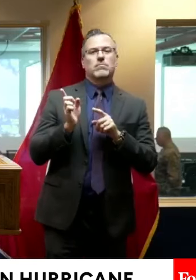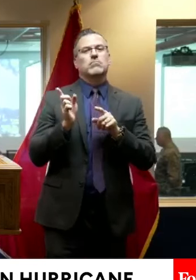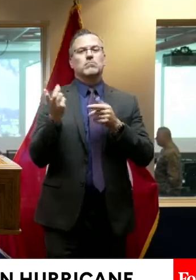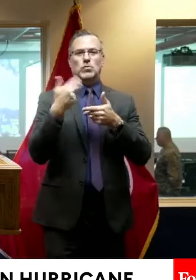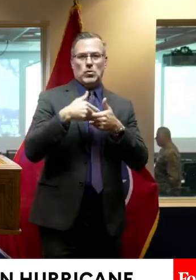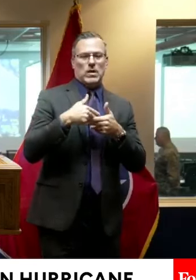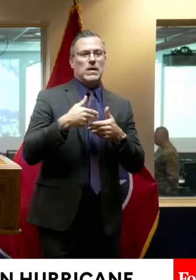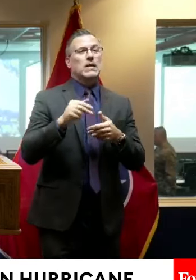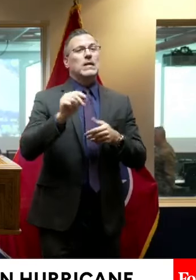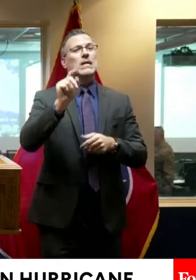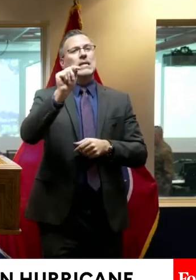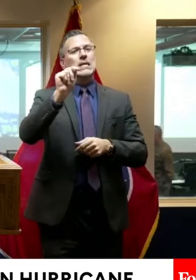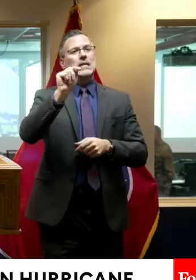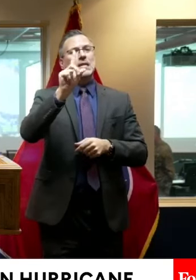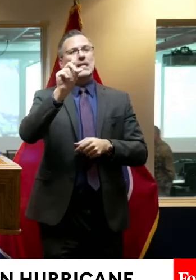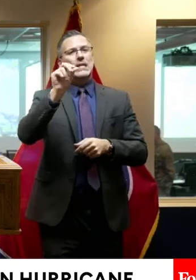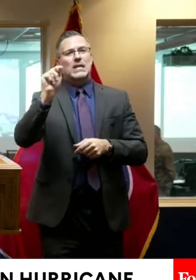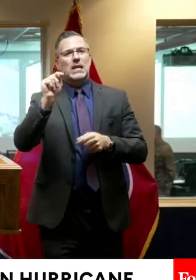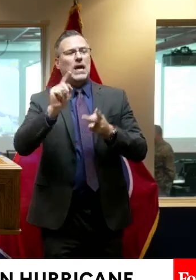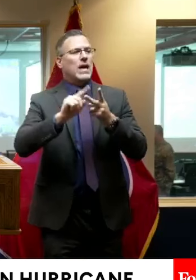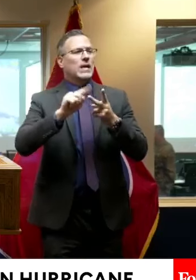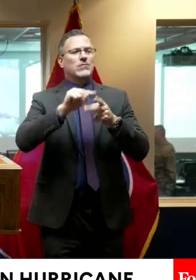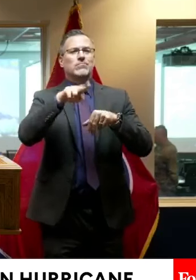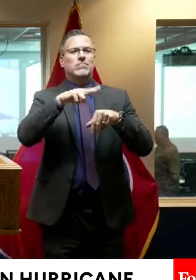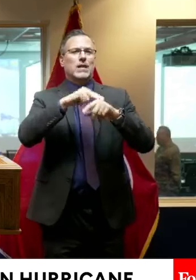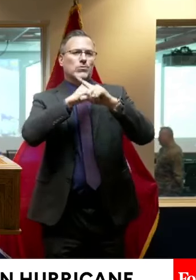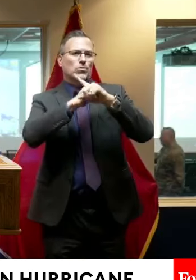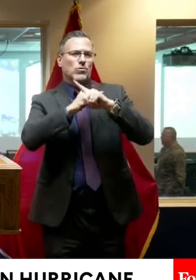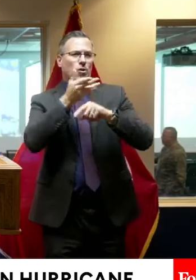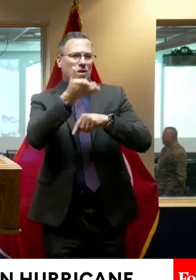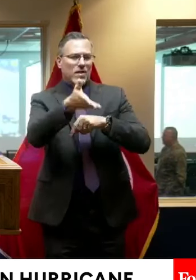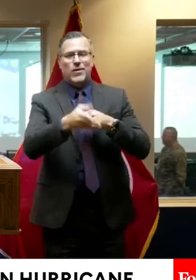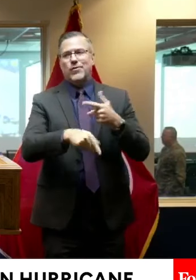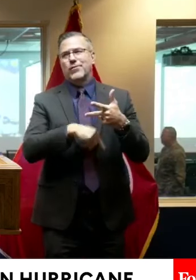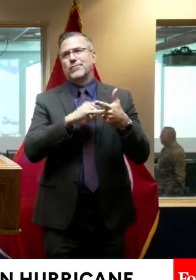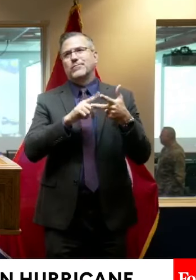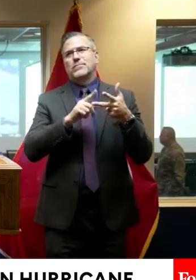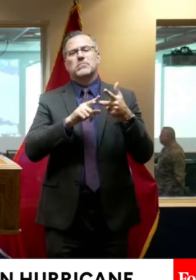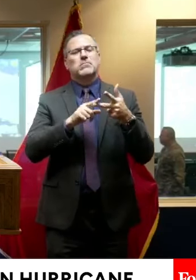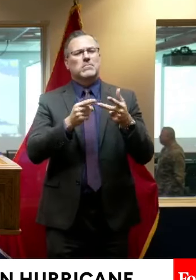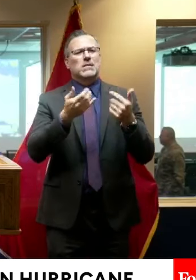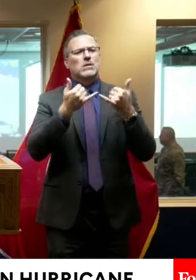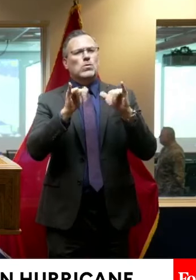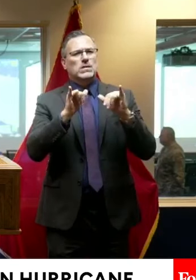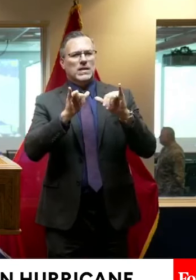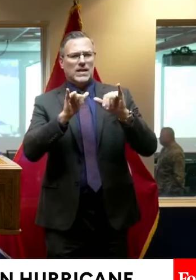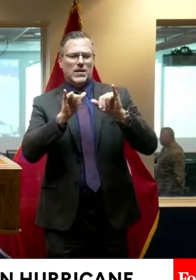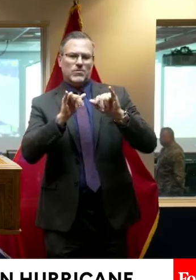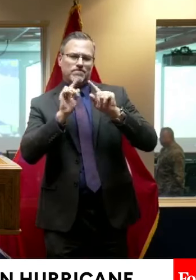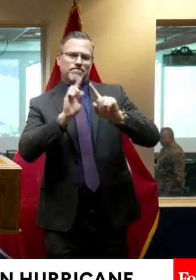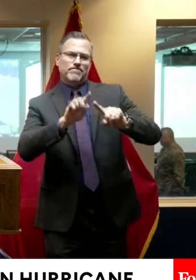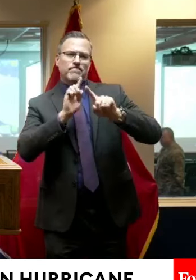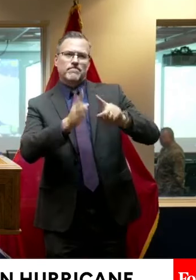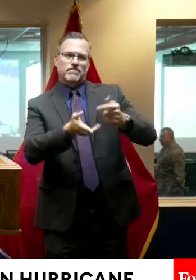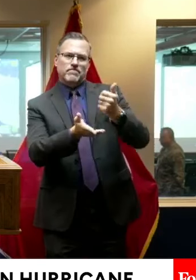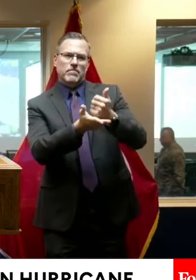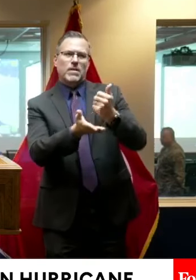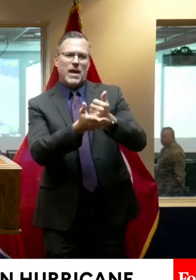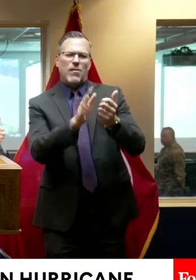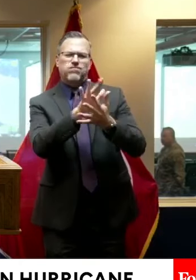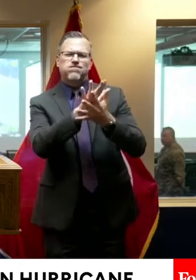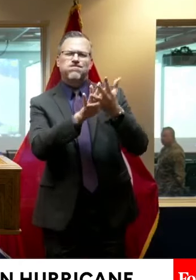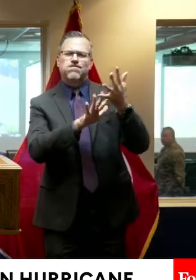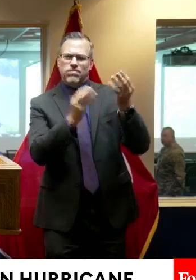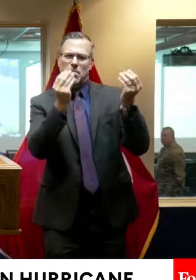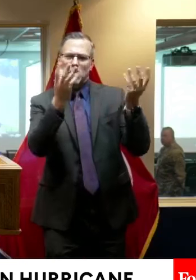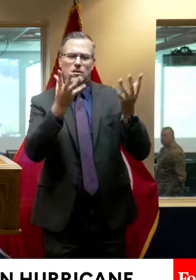TDOT workers there. We have hundreds of National Guard there. We have a continued and ongoing response. But much of what we've